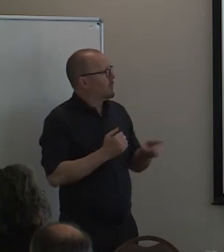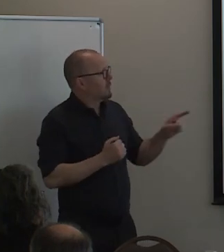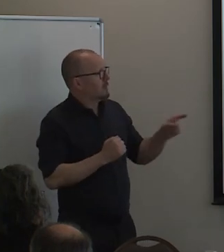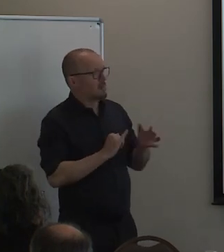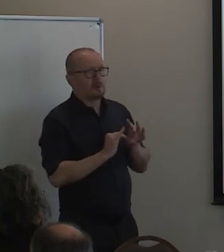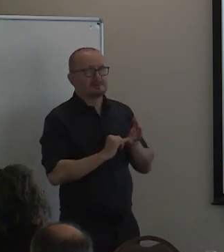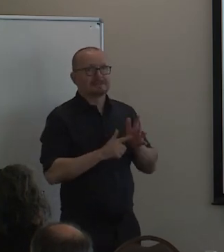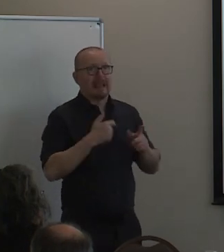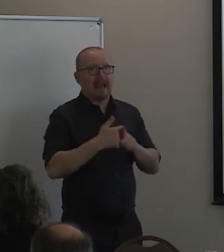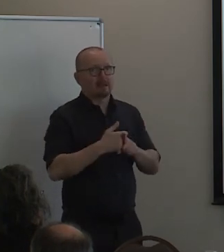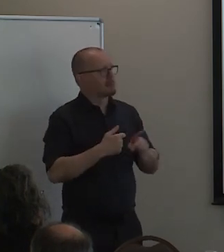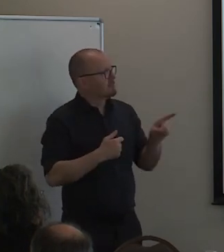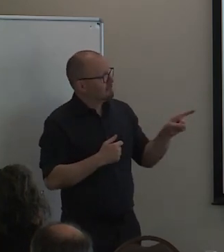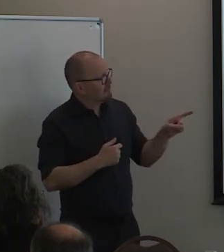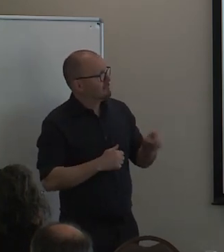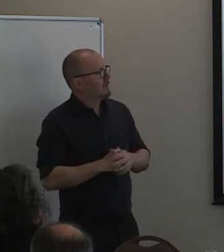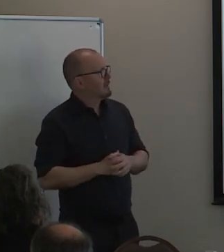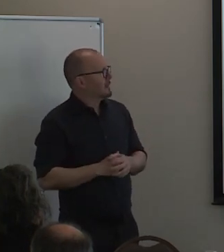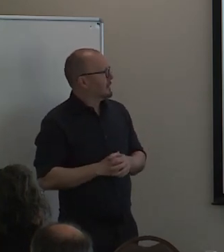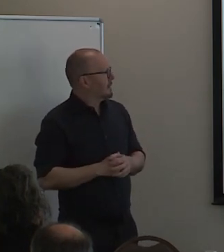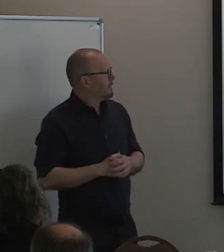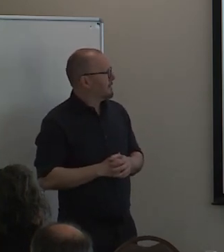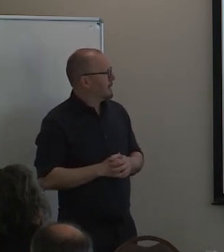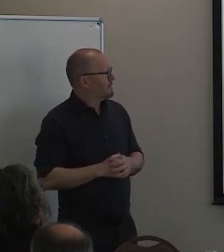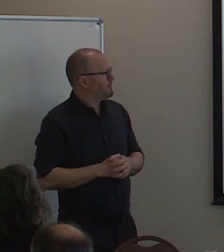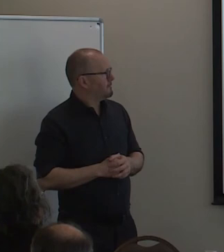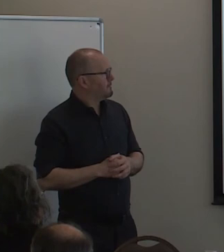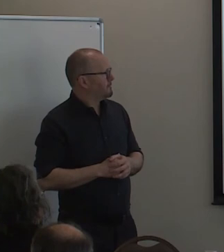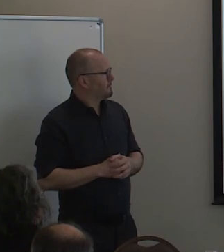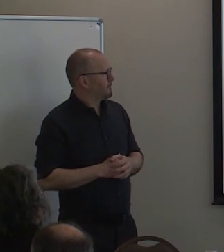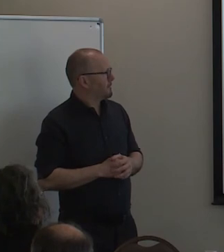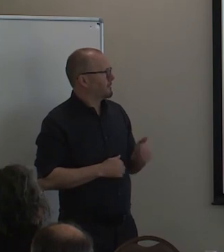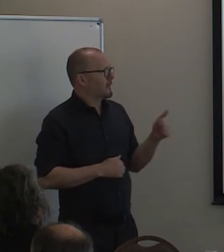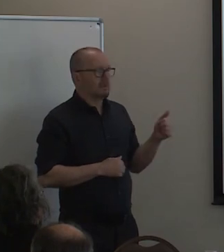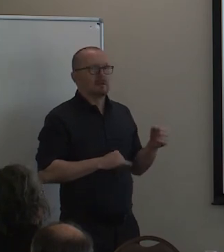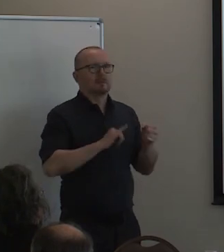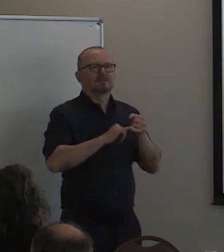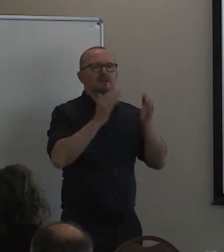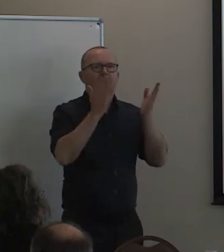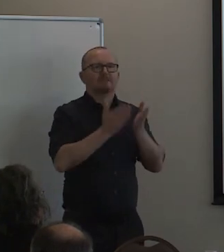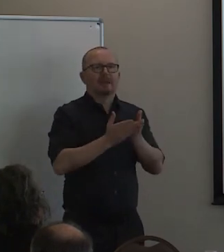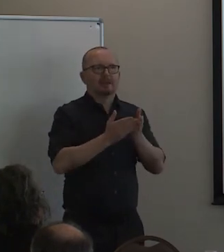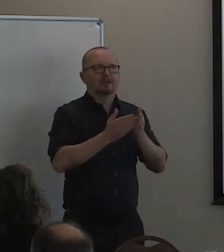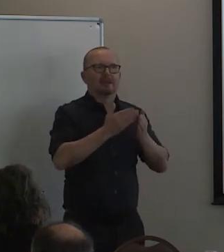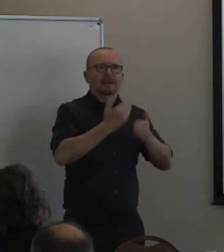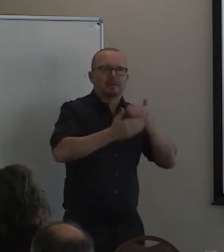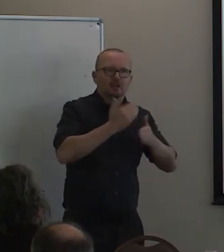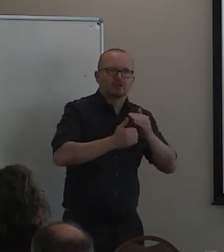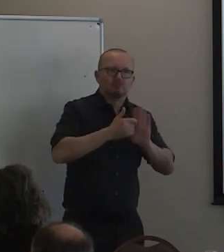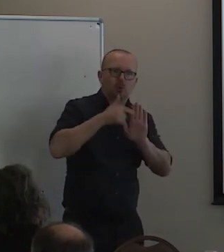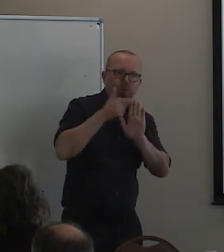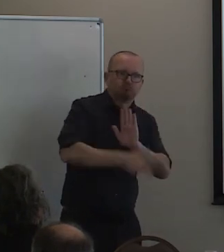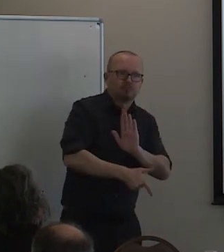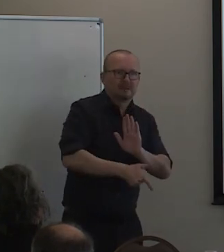up, GLAM Folk. I'll be on there. I've got a longer explanation of that Silicon Valley stuff in my thesis. It's not